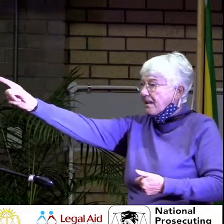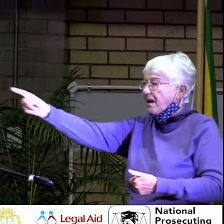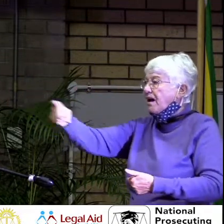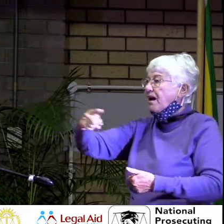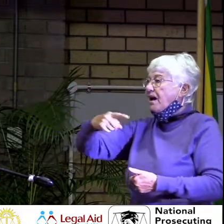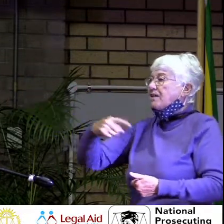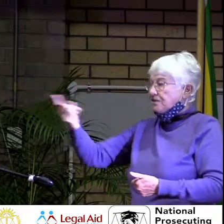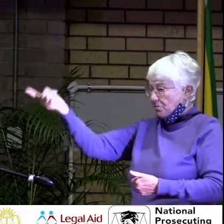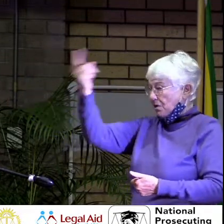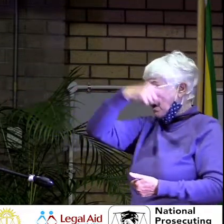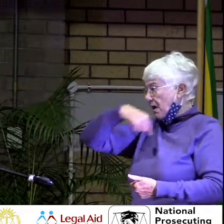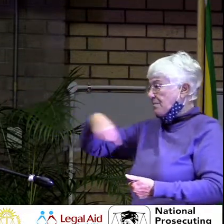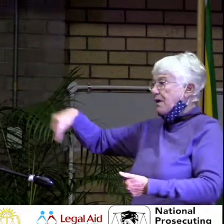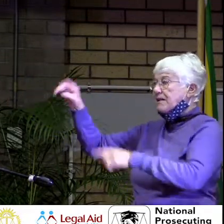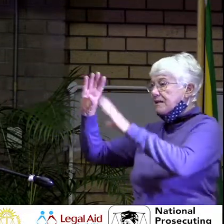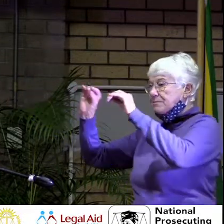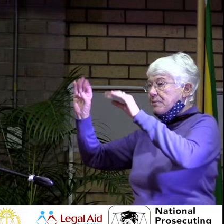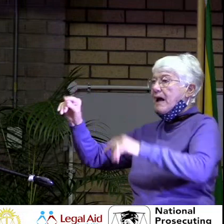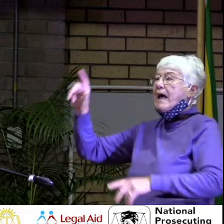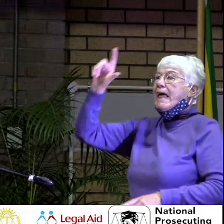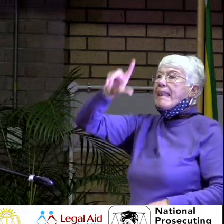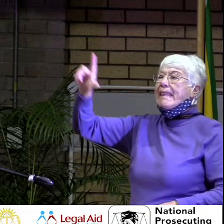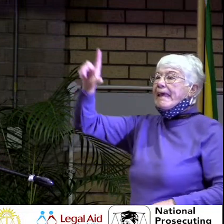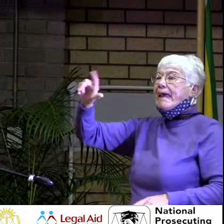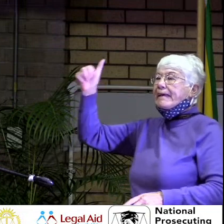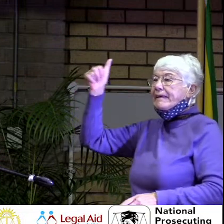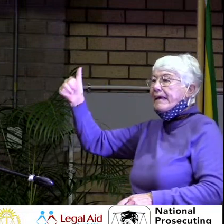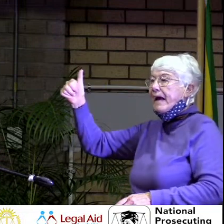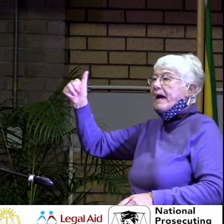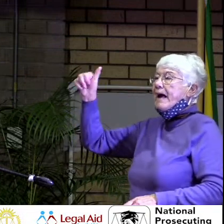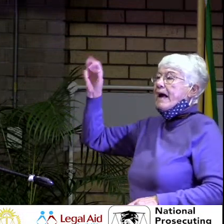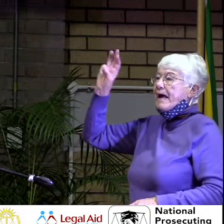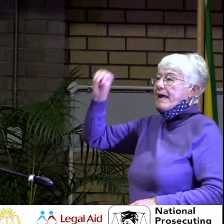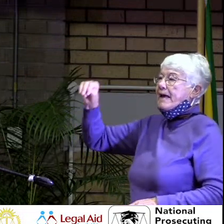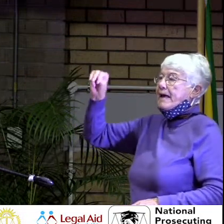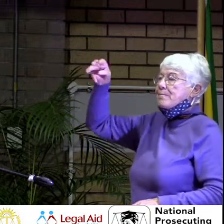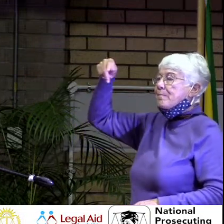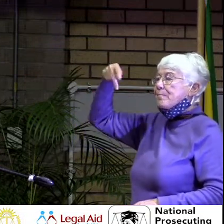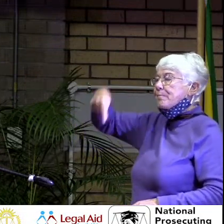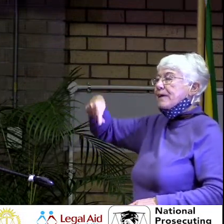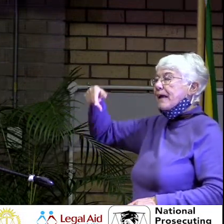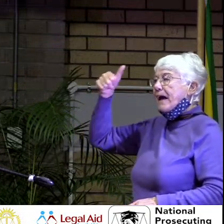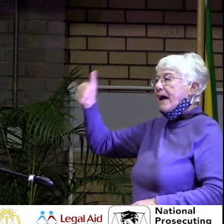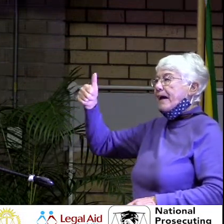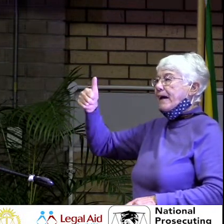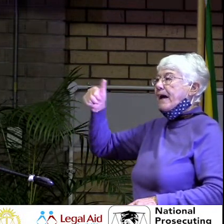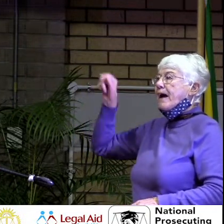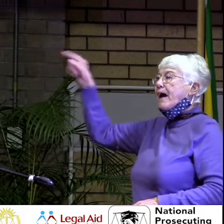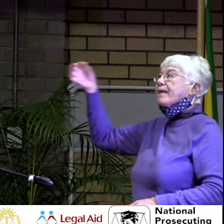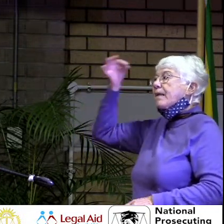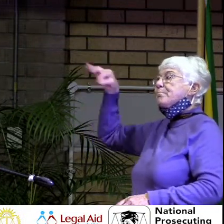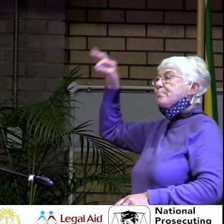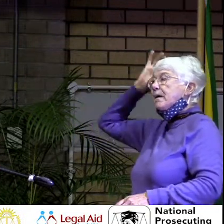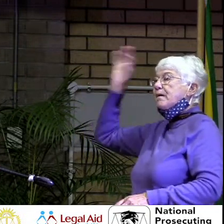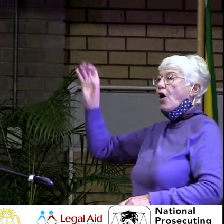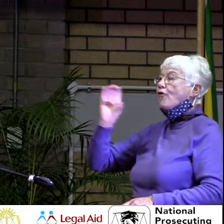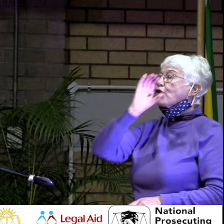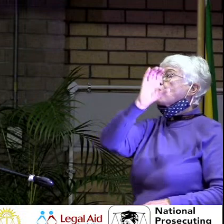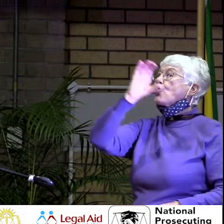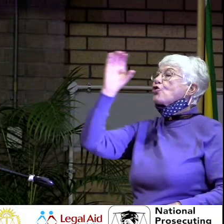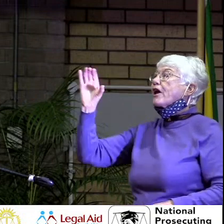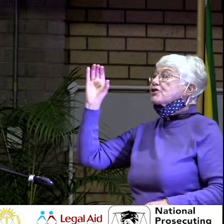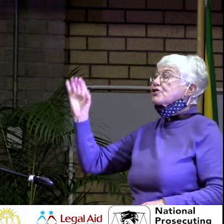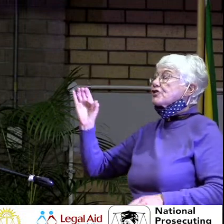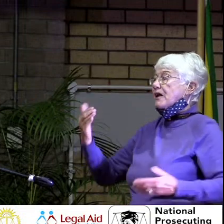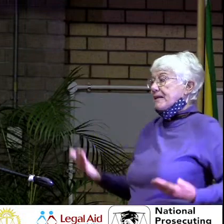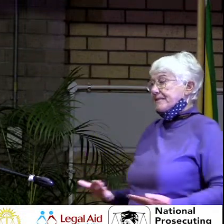later. Legal Aid South Africa, the NPA, and the Department of Correctional Services. That's justice on its own. Then